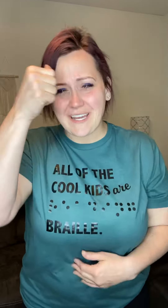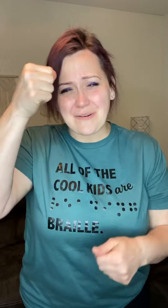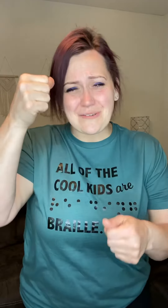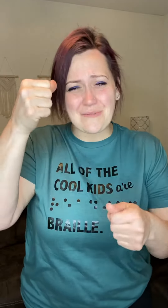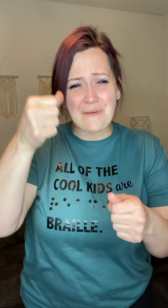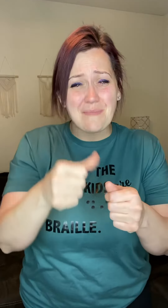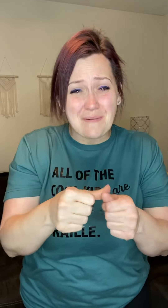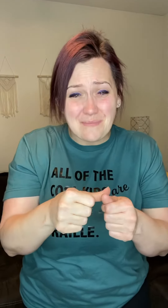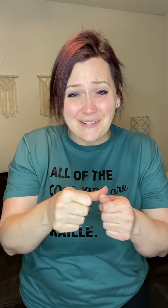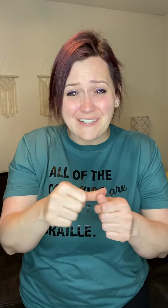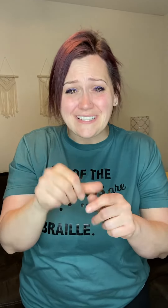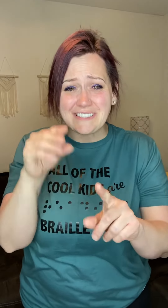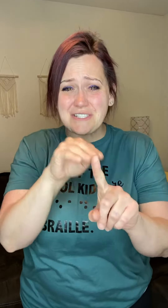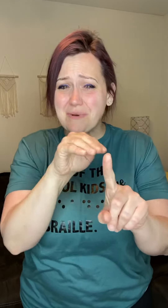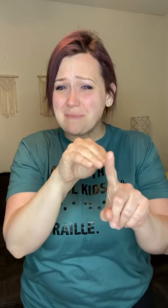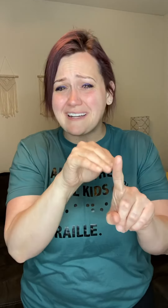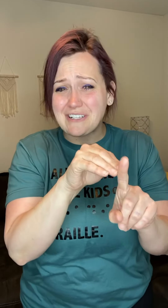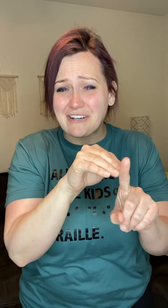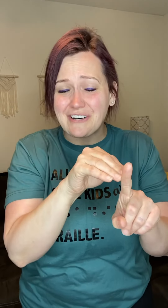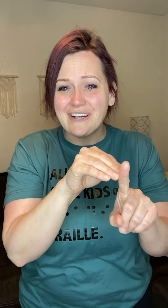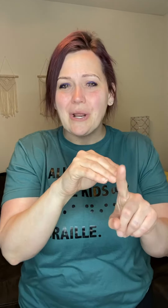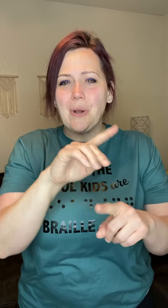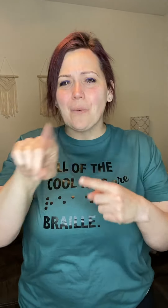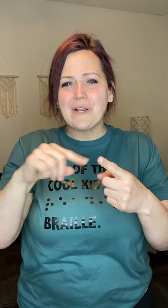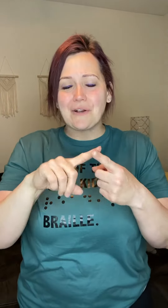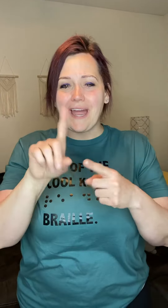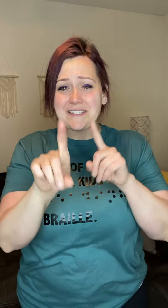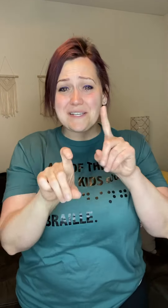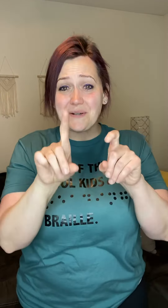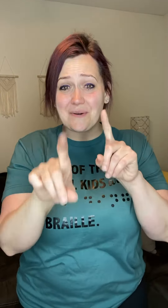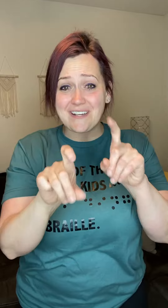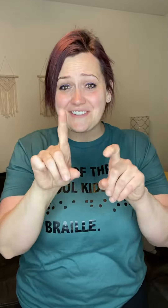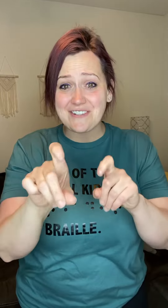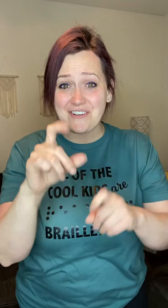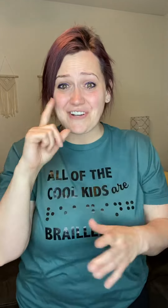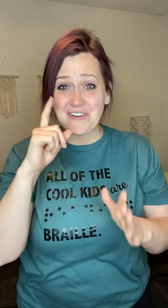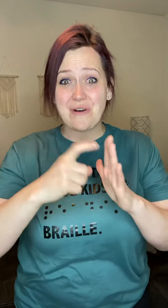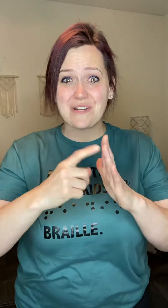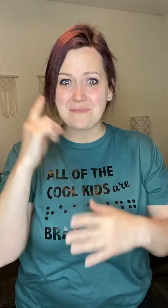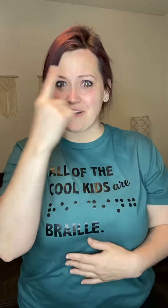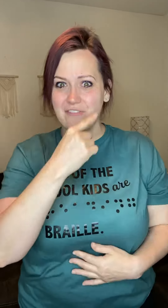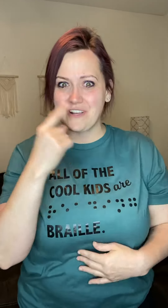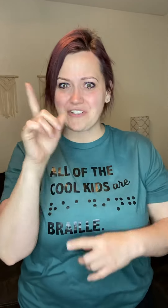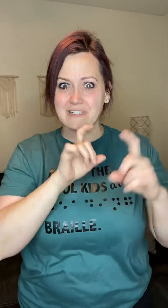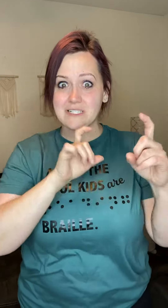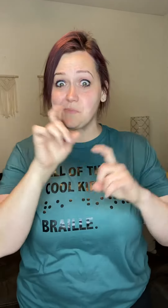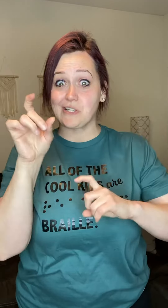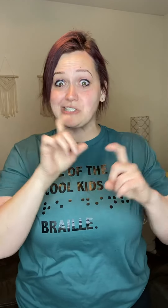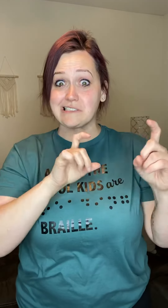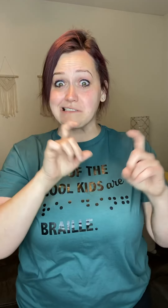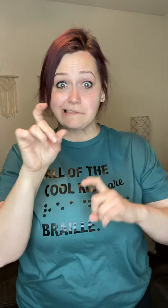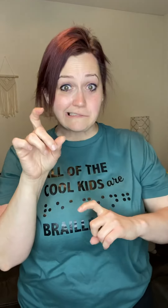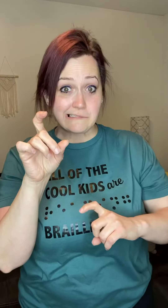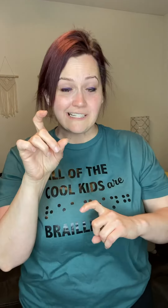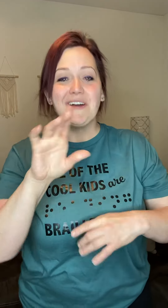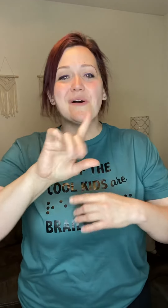forget, remember, just a reminder, when you're asking questions, you're going to notice my facial expressions.